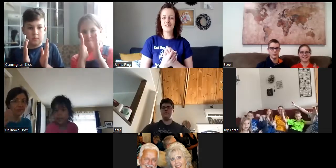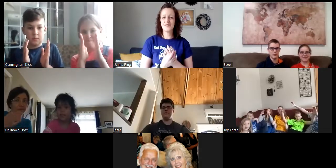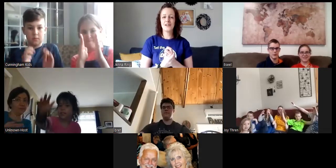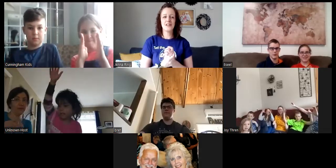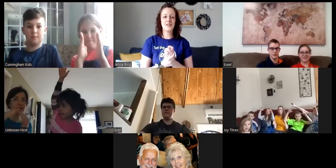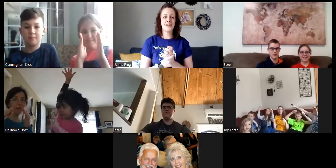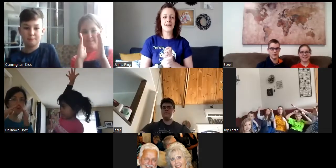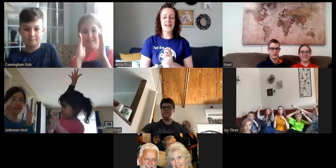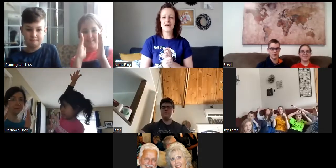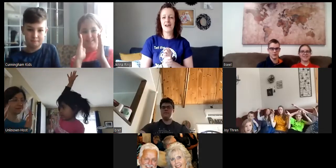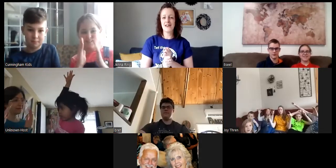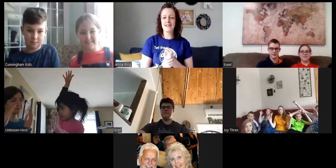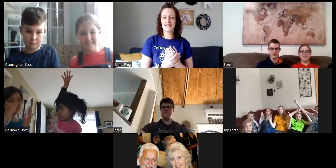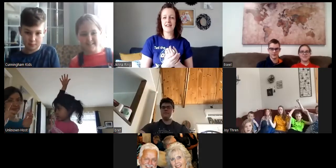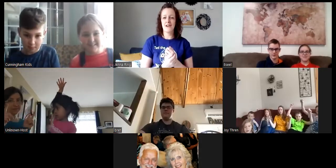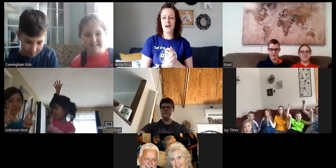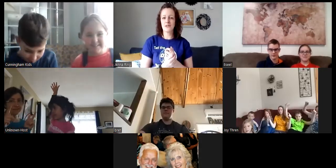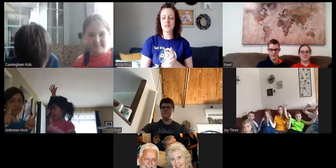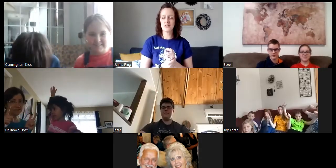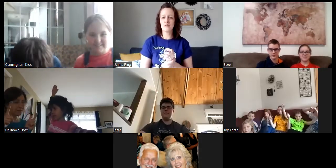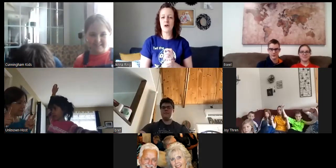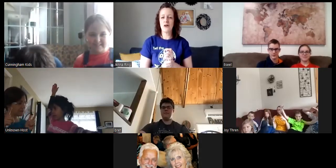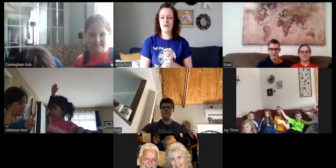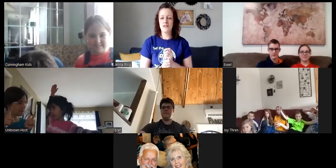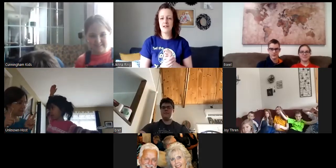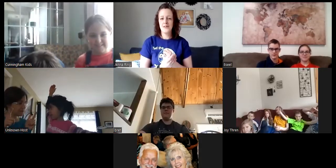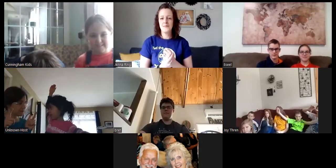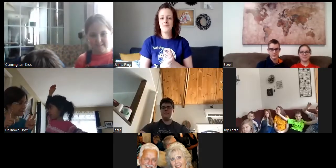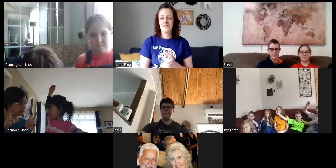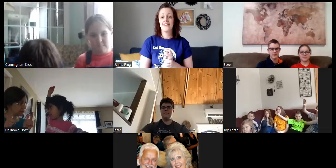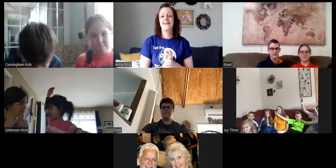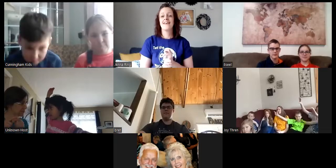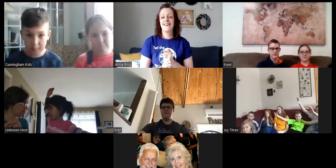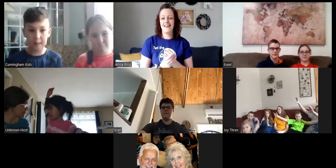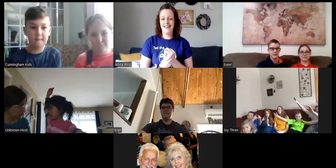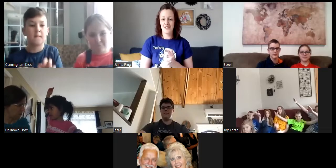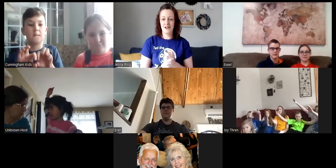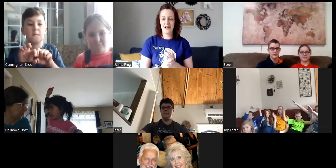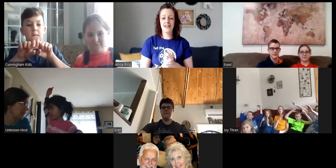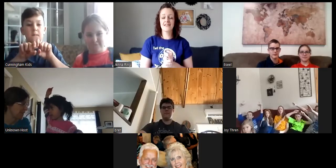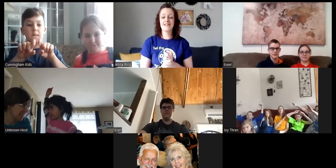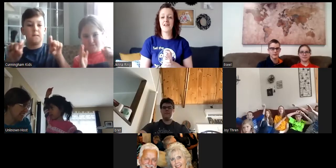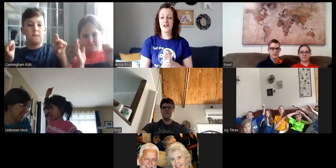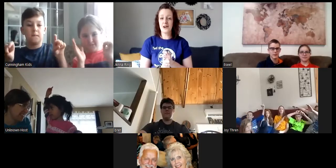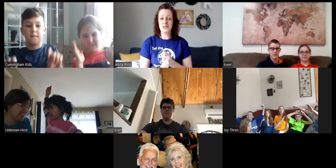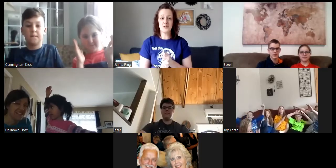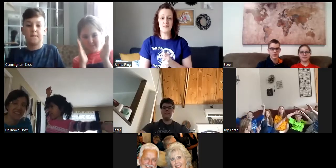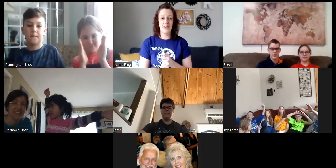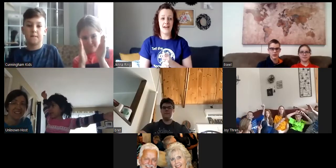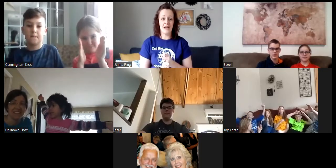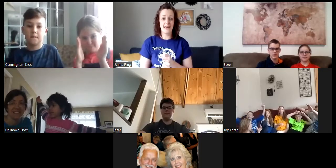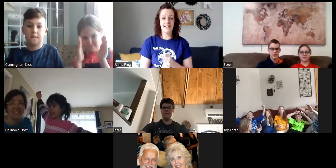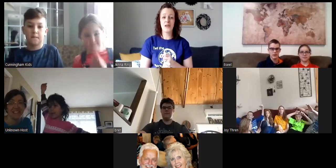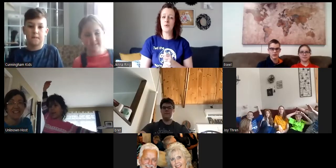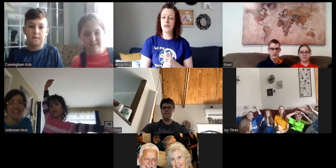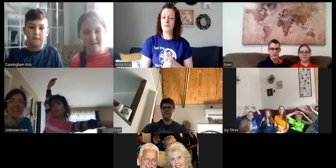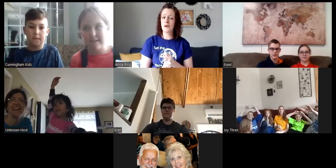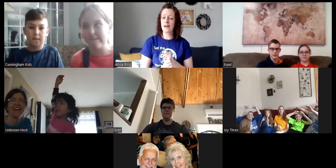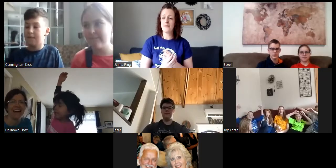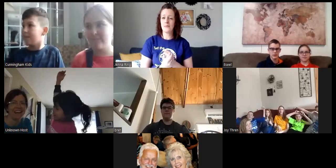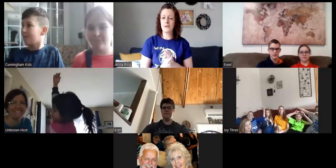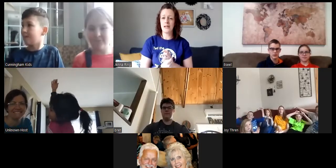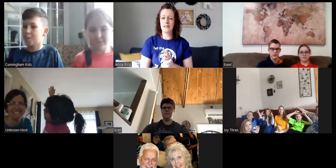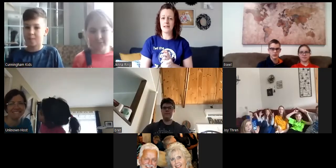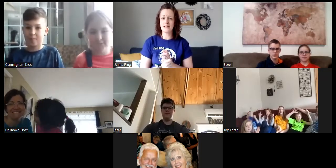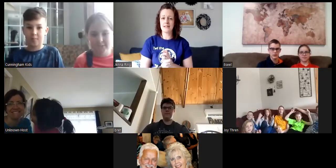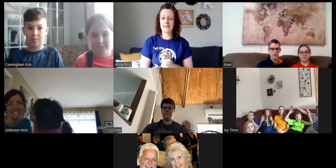oh, Willow and Darius, they say their house is small. And the Thren kids say their house is big. I think Will and